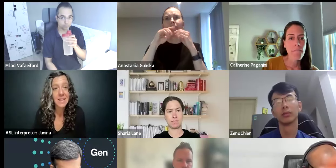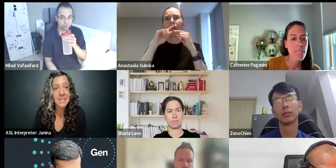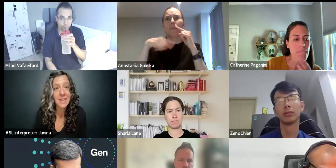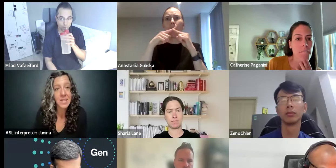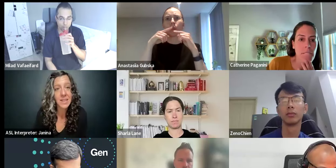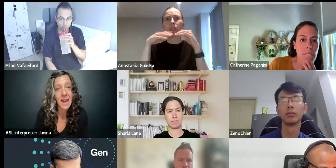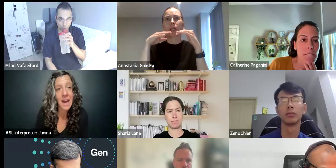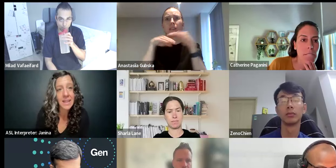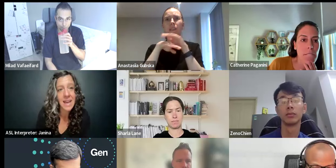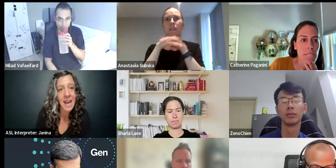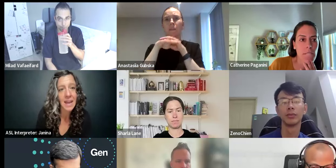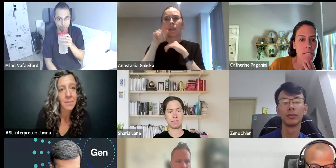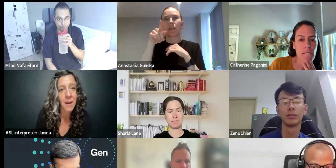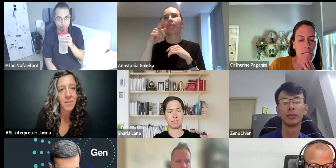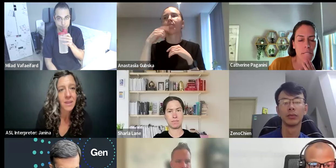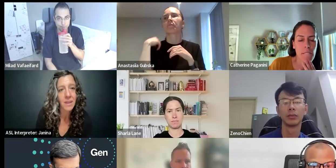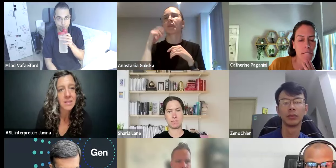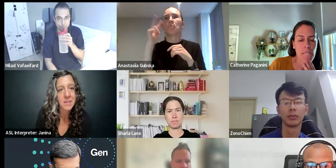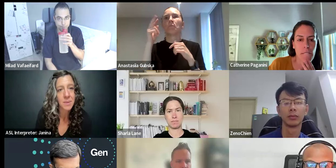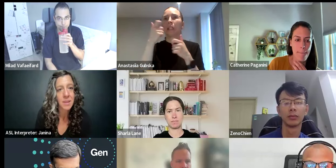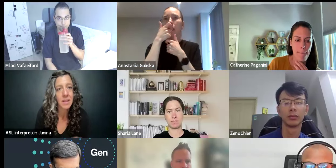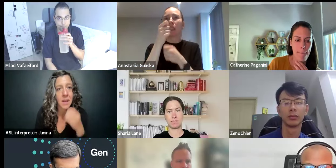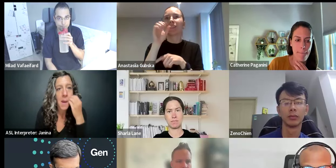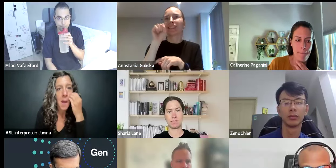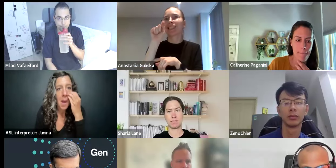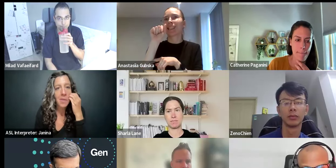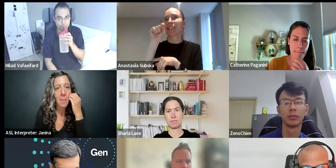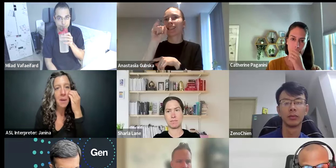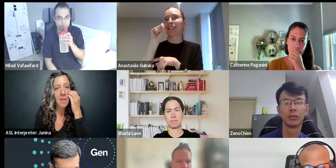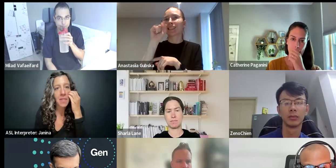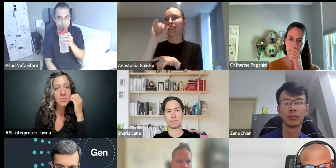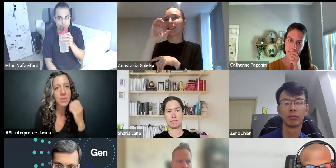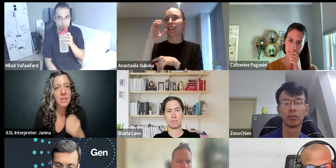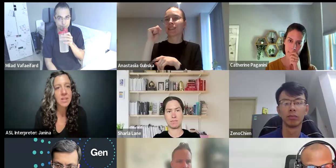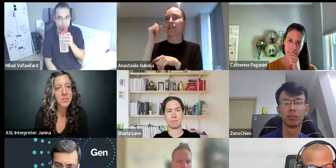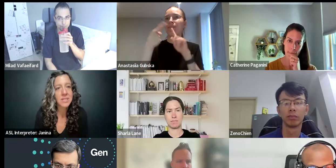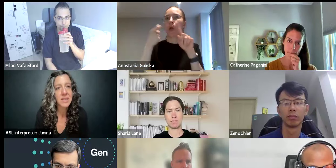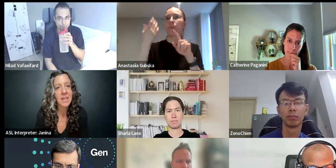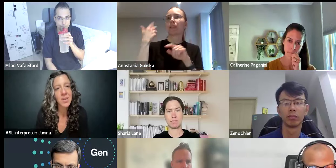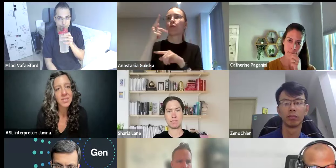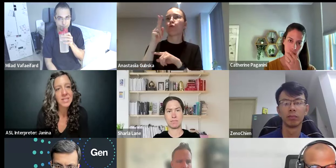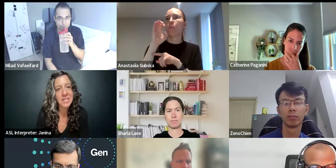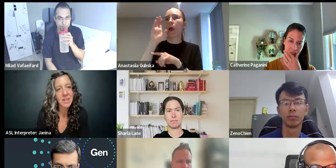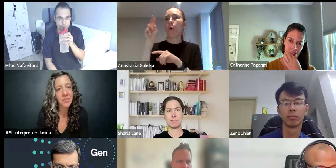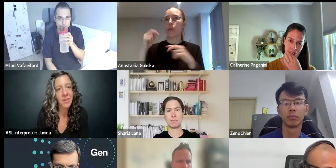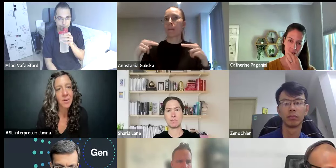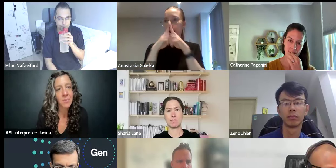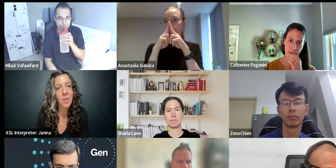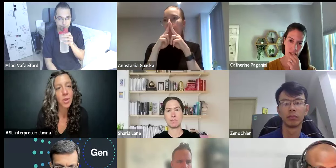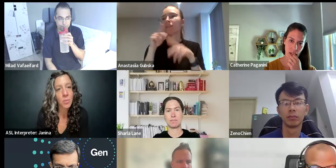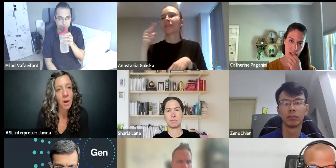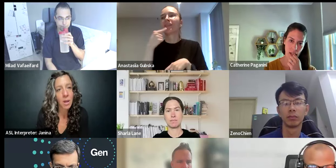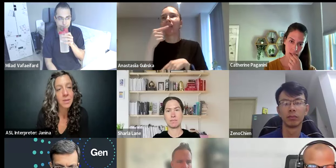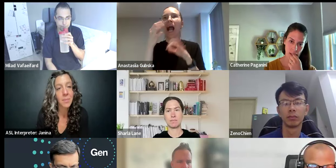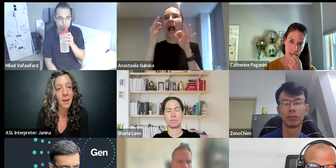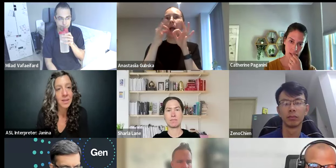And that's all I had. Sasha, I'd like to add about the accessibility topic. I think it's really interesting. I saw a statistic from